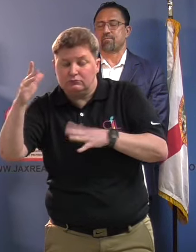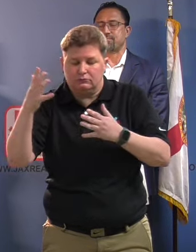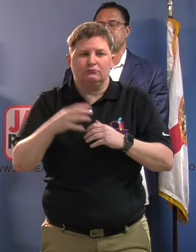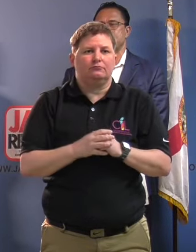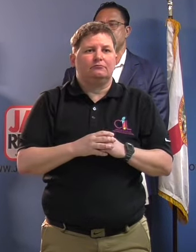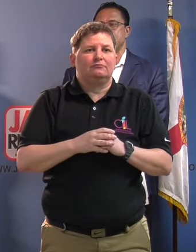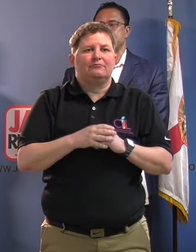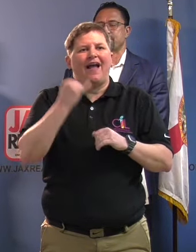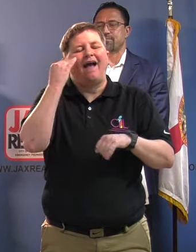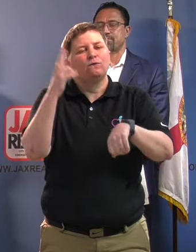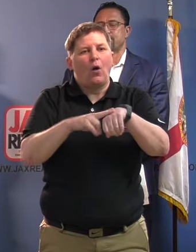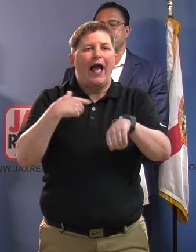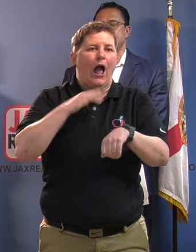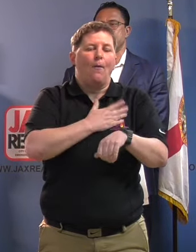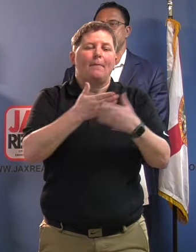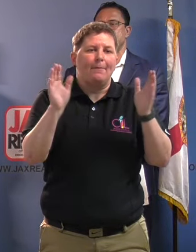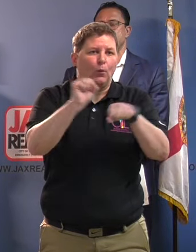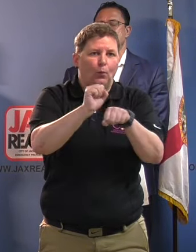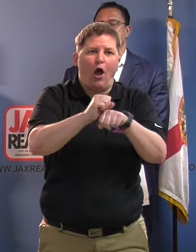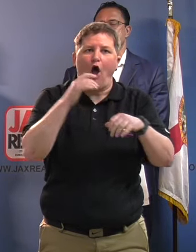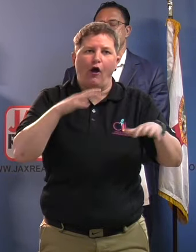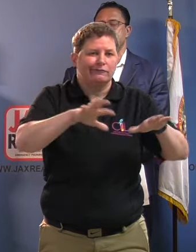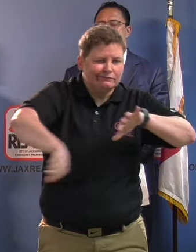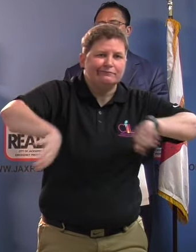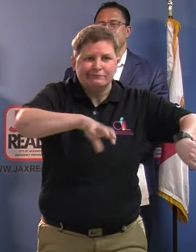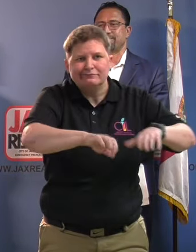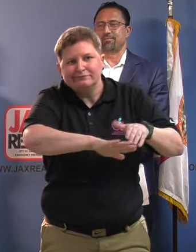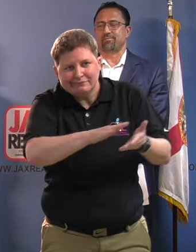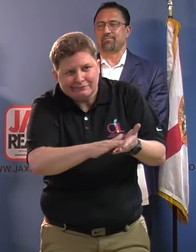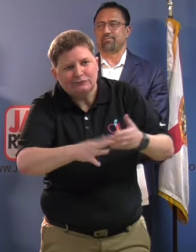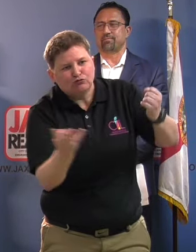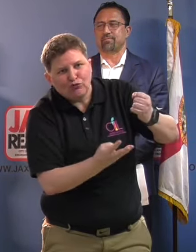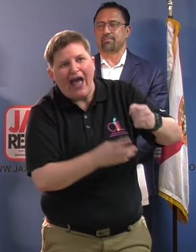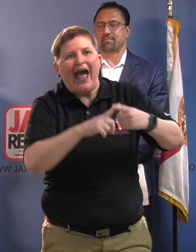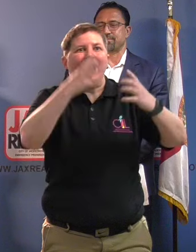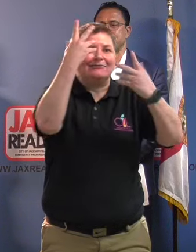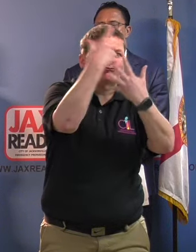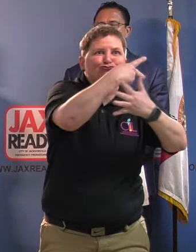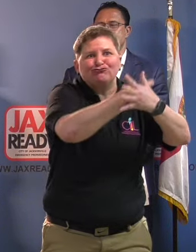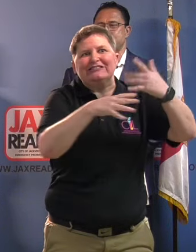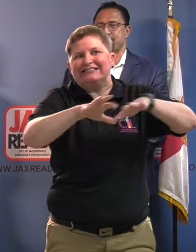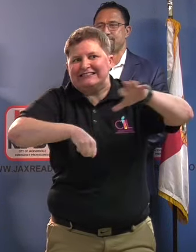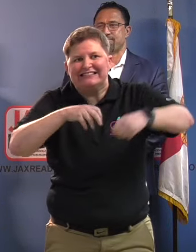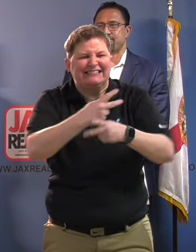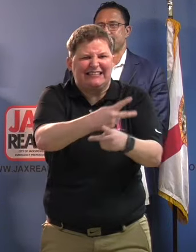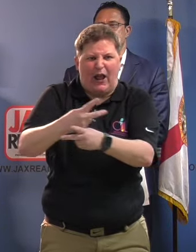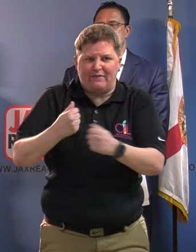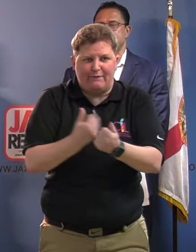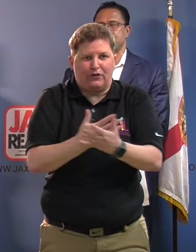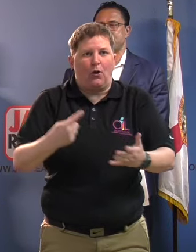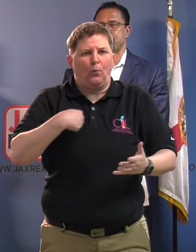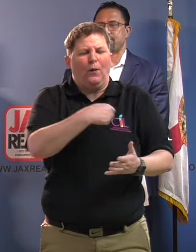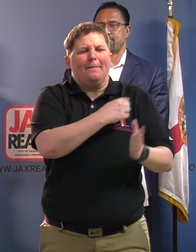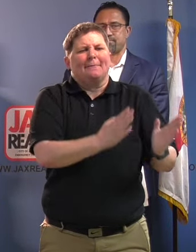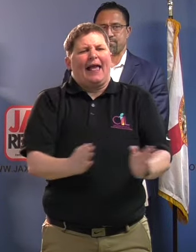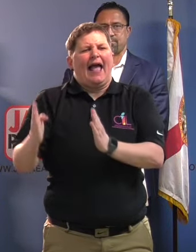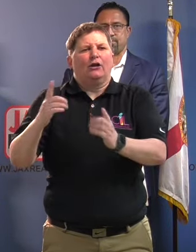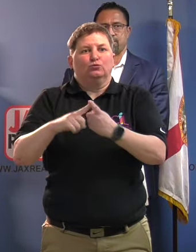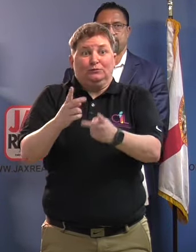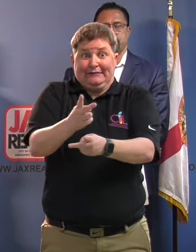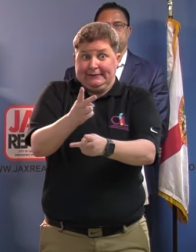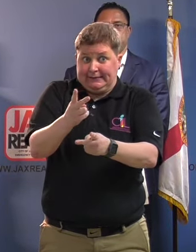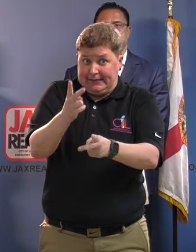of trees and clearing drains and securing loose items. And we're going to plan on, at this moment, keeping our solid waste pickup on Thursday and